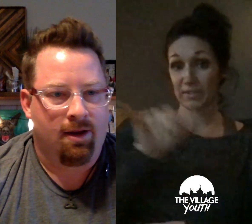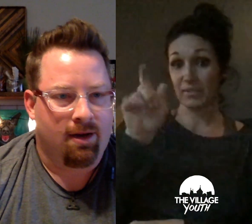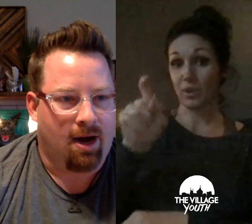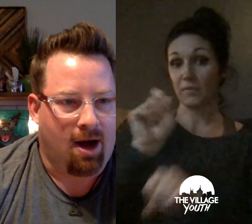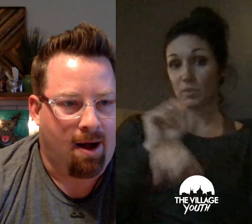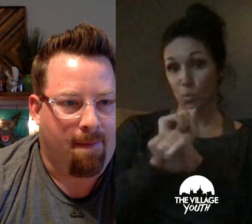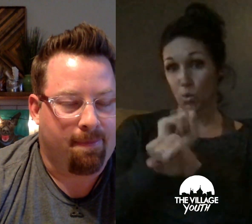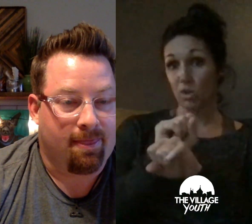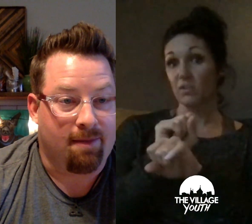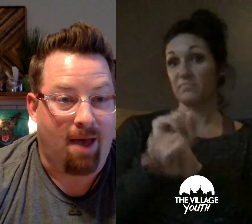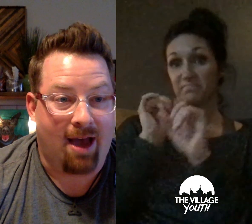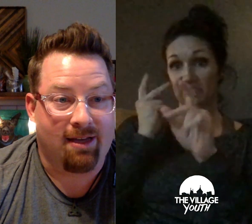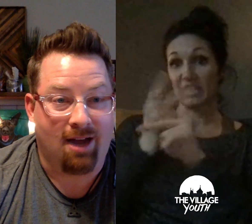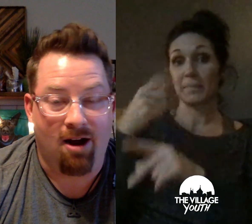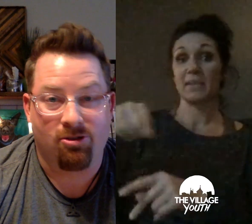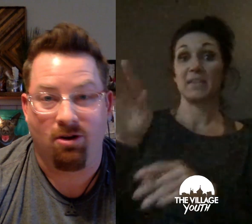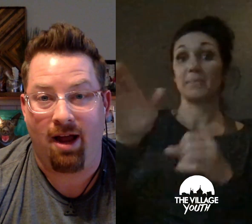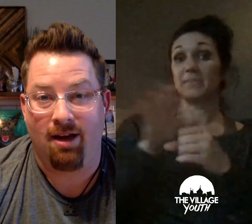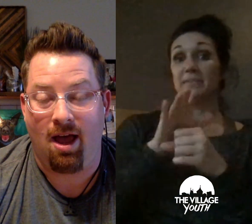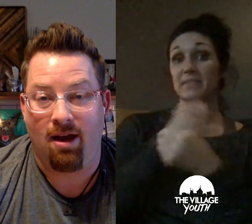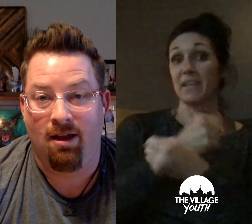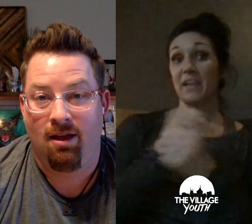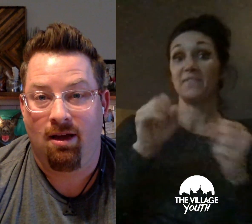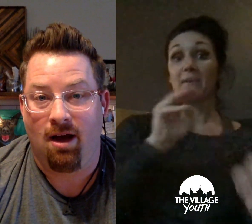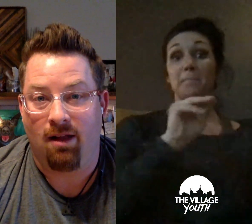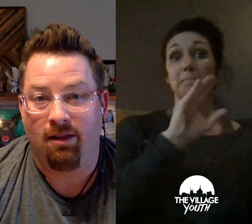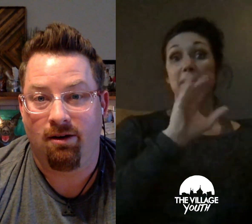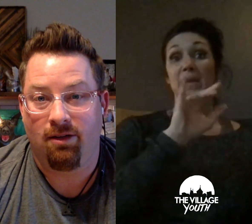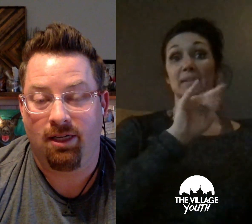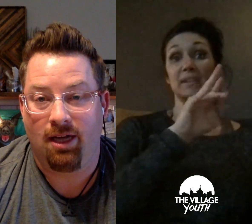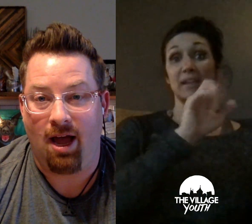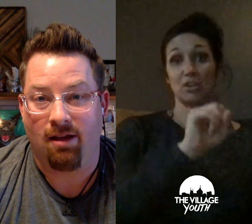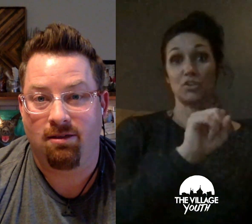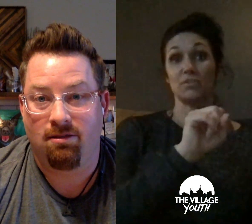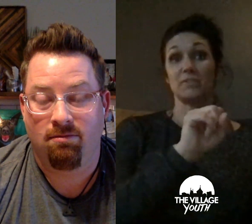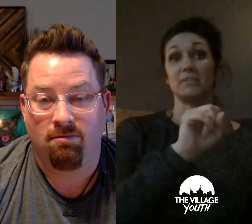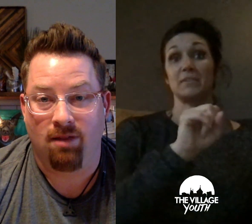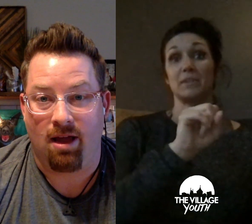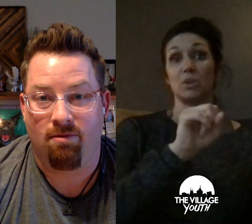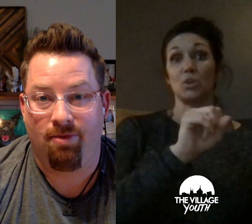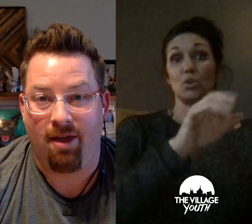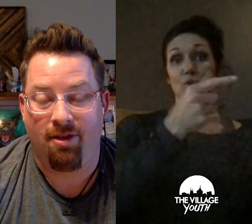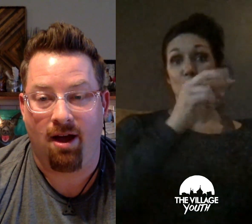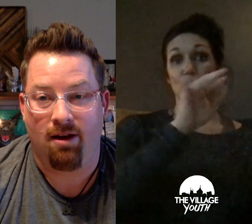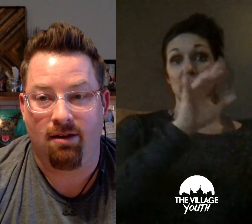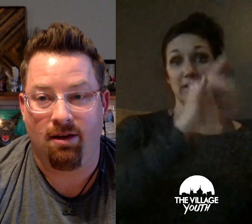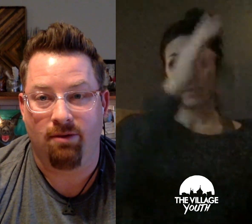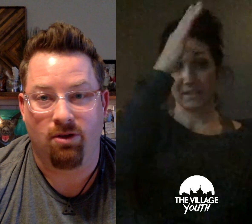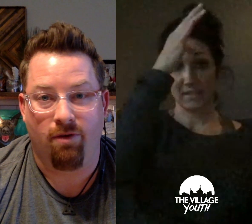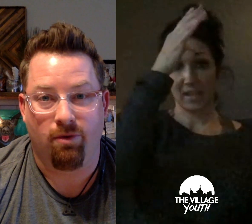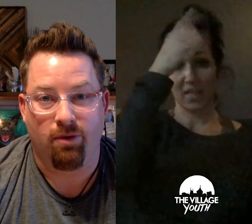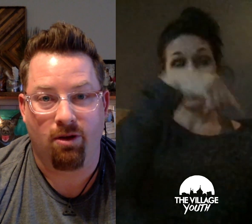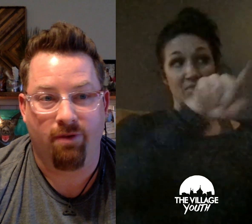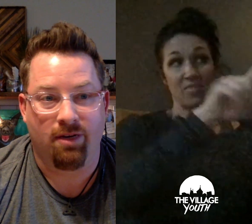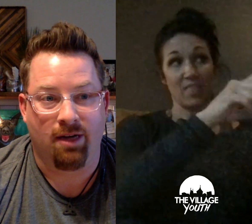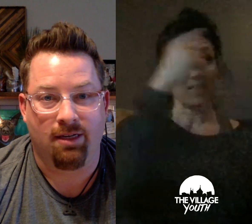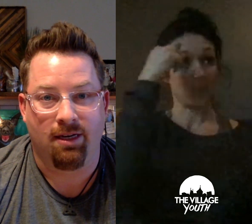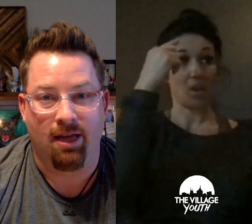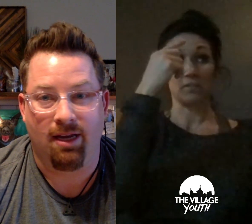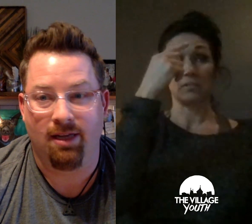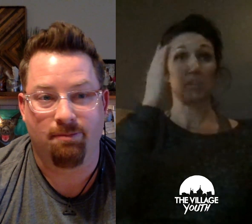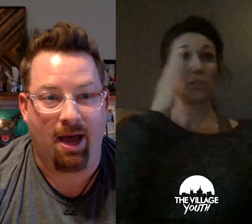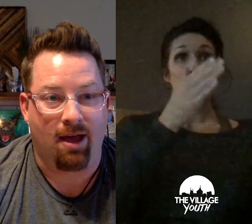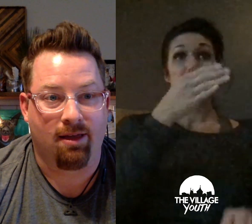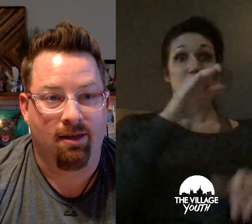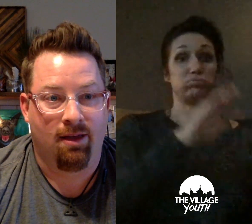safe. The McIntyre's granddad literally has, they thought it was over with